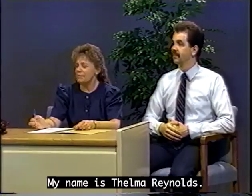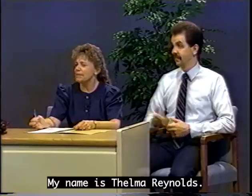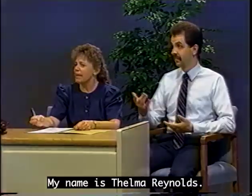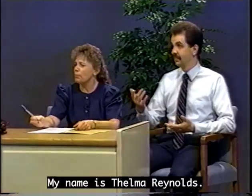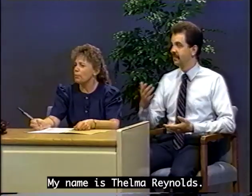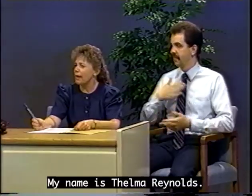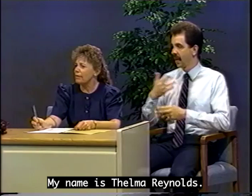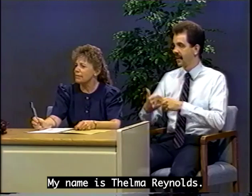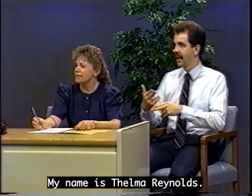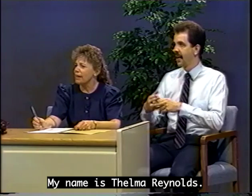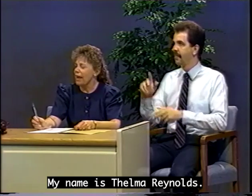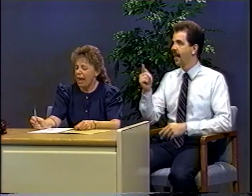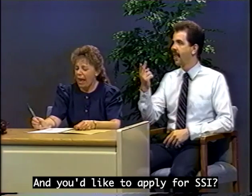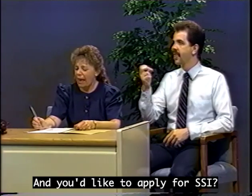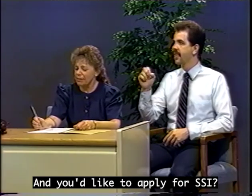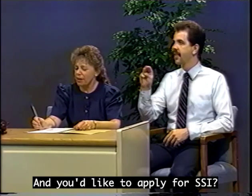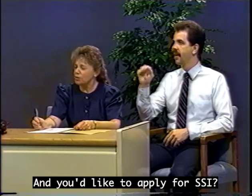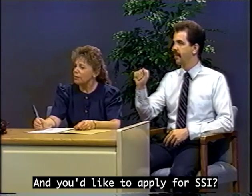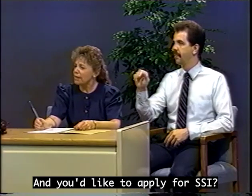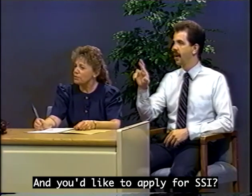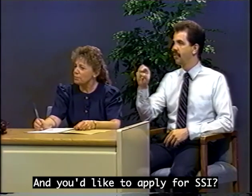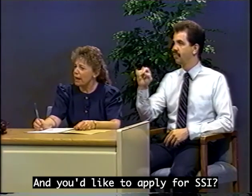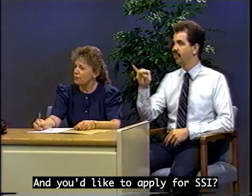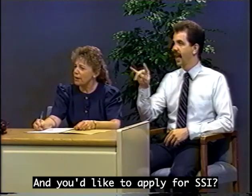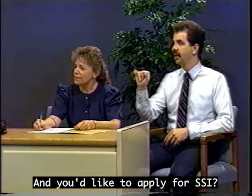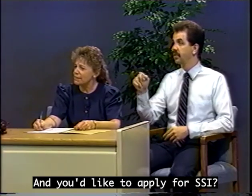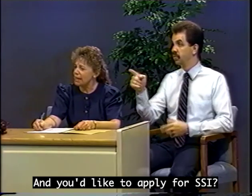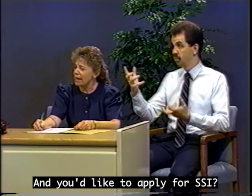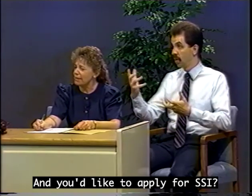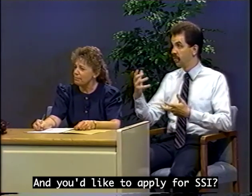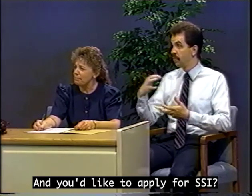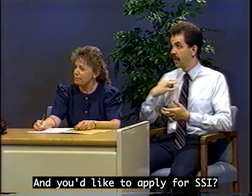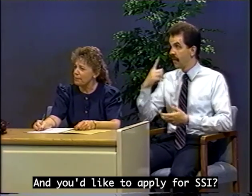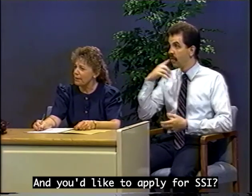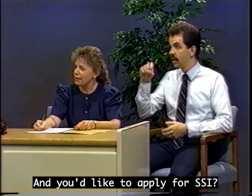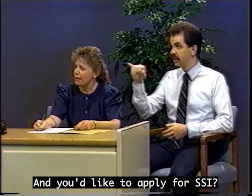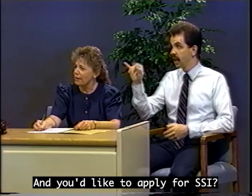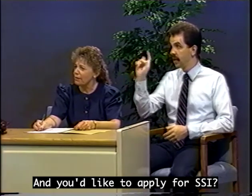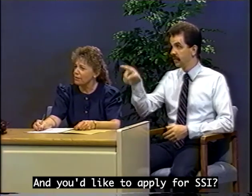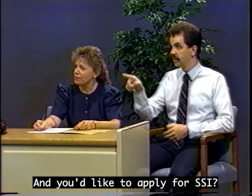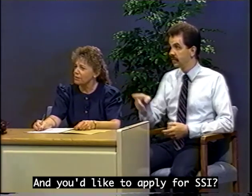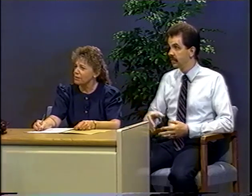My name is Thelma Reynolds, and you'd like to apply for SSI?